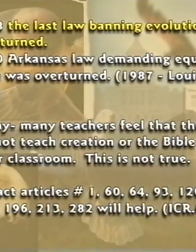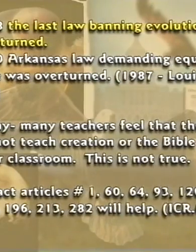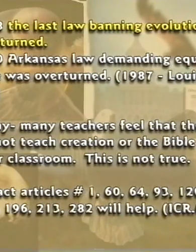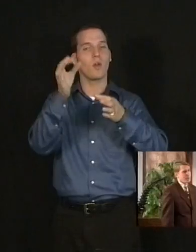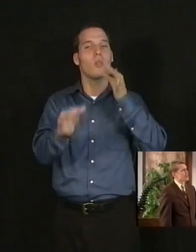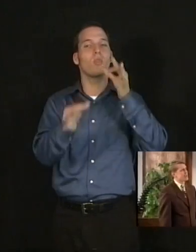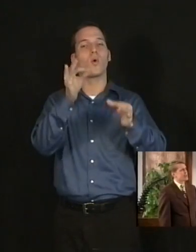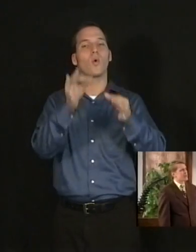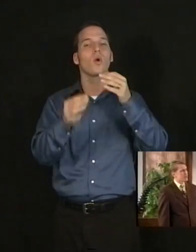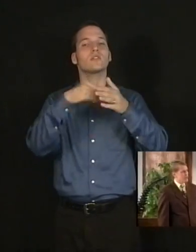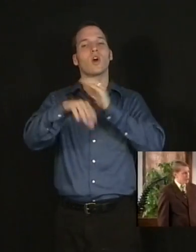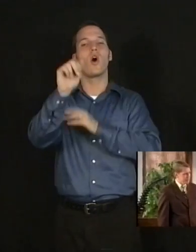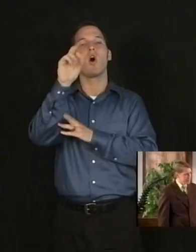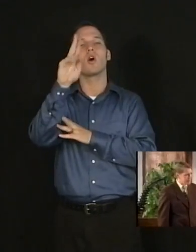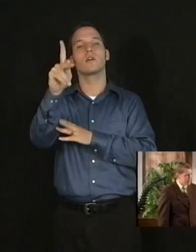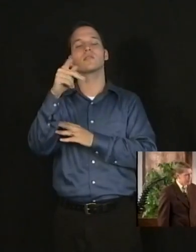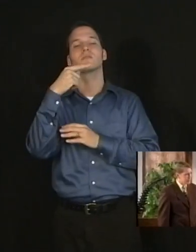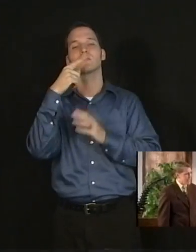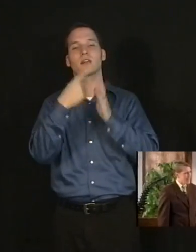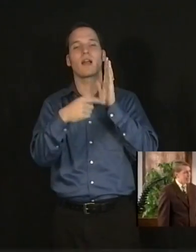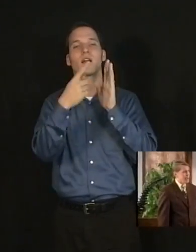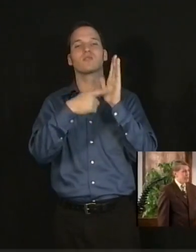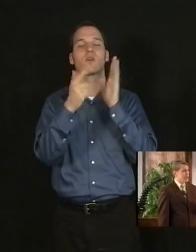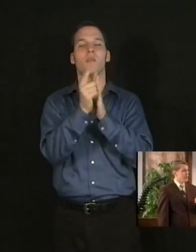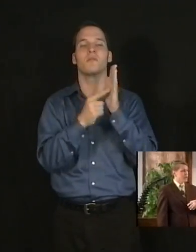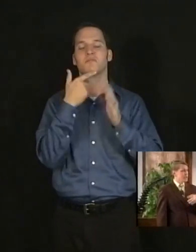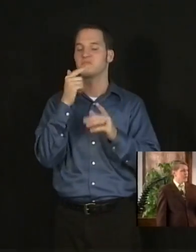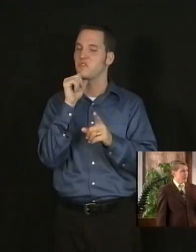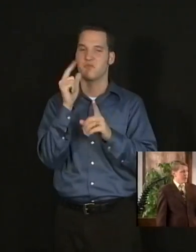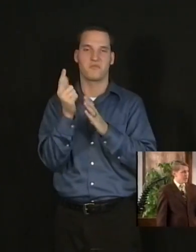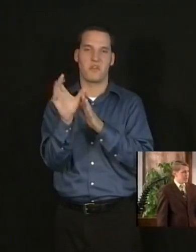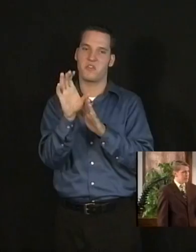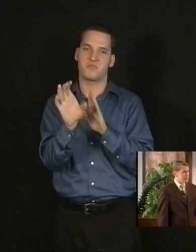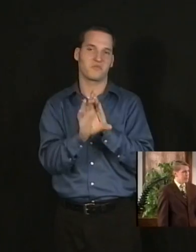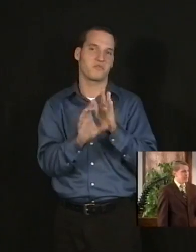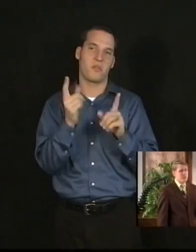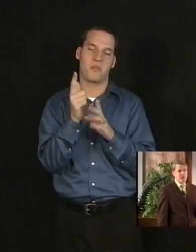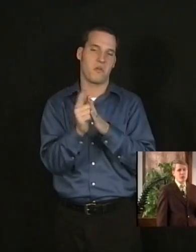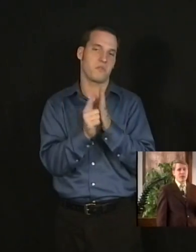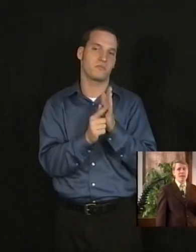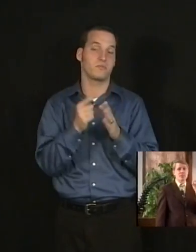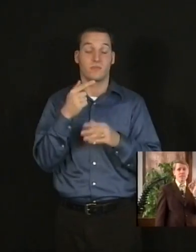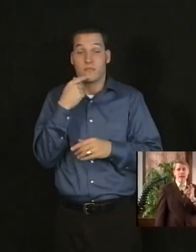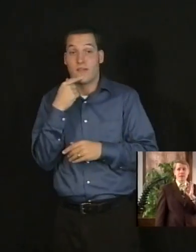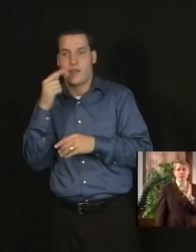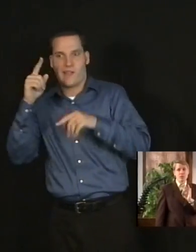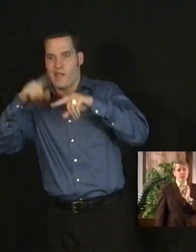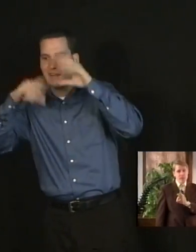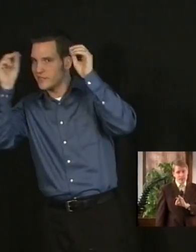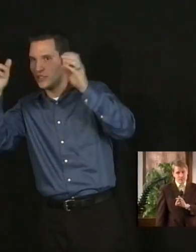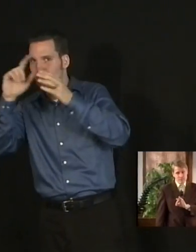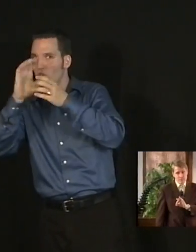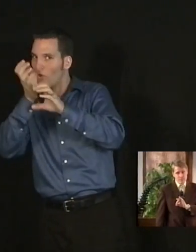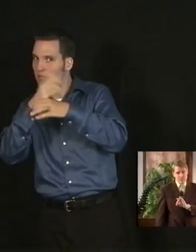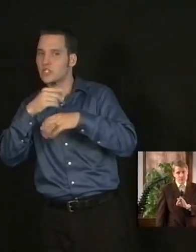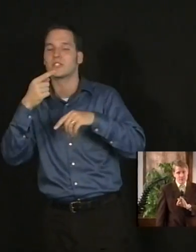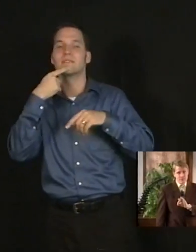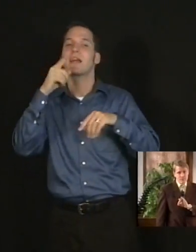down and said, nope, this law is unconstitutional. They didn't say you couldn't teach creation. They just said you can't demand equal